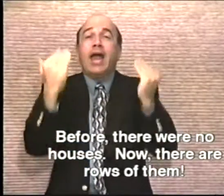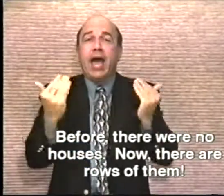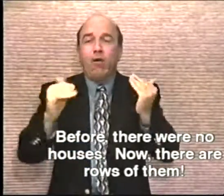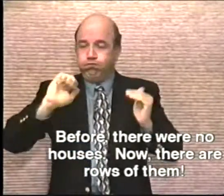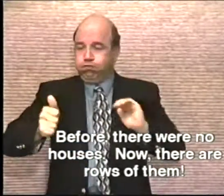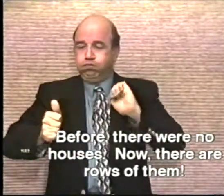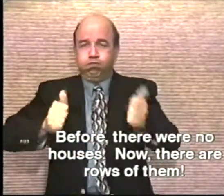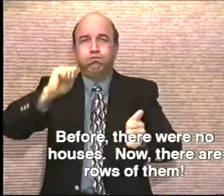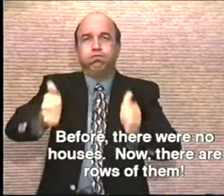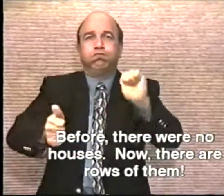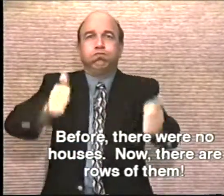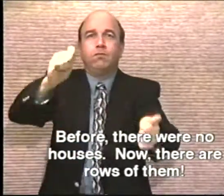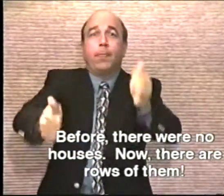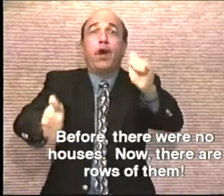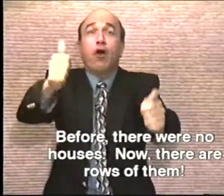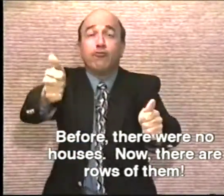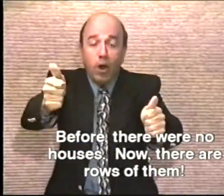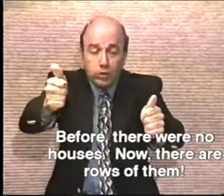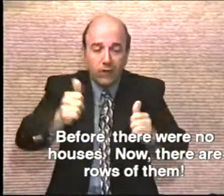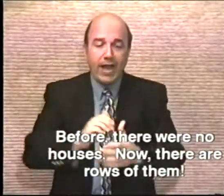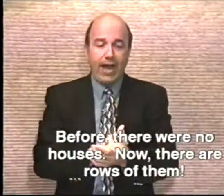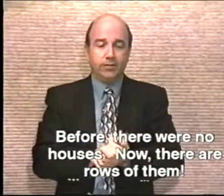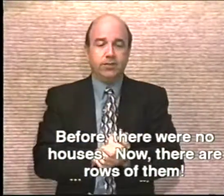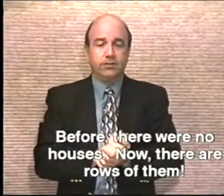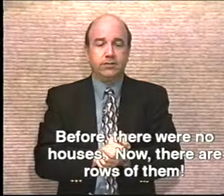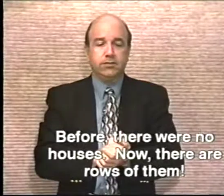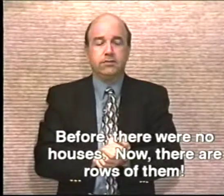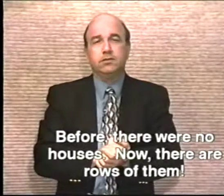Now, there are those of houses,